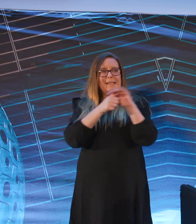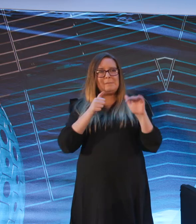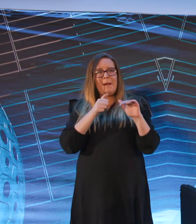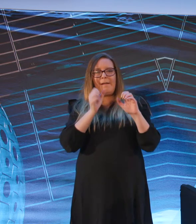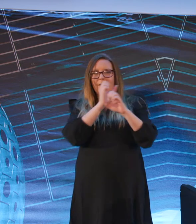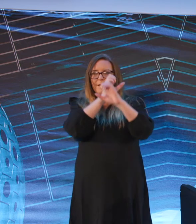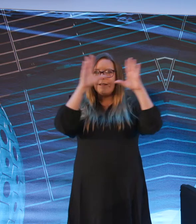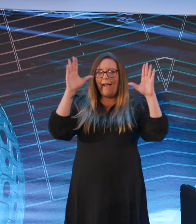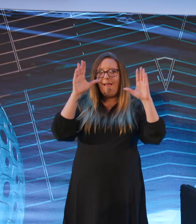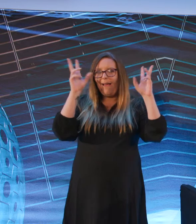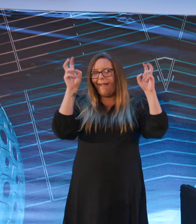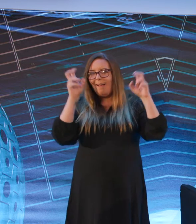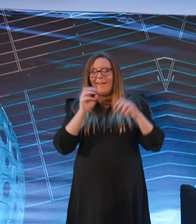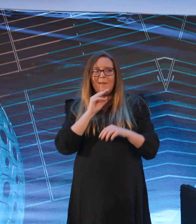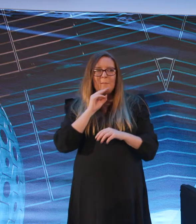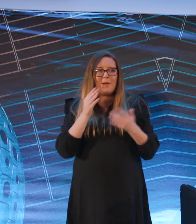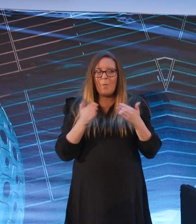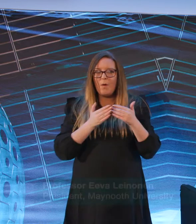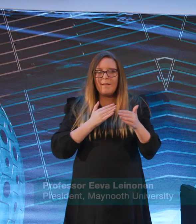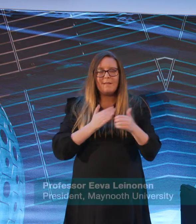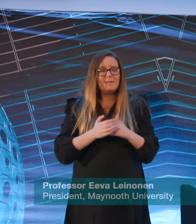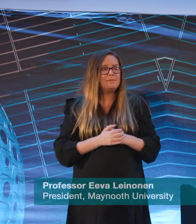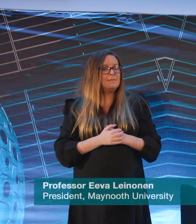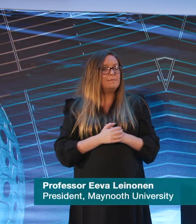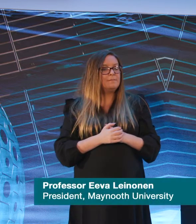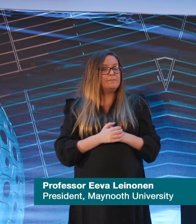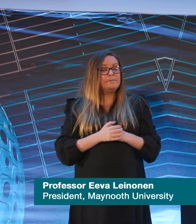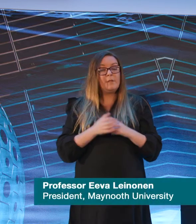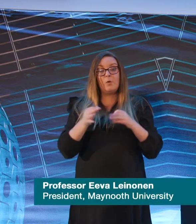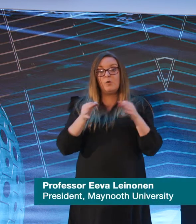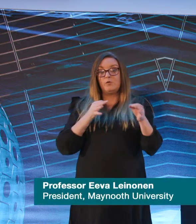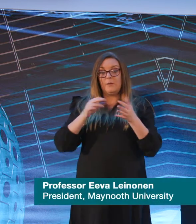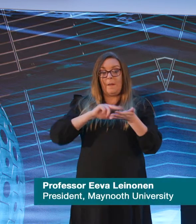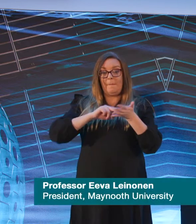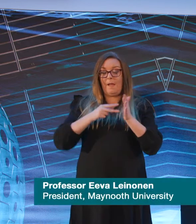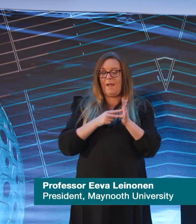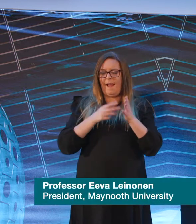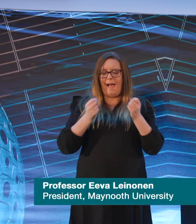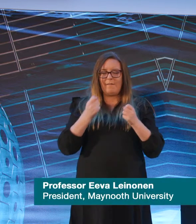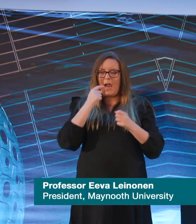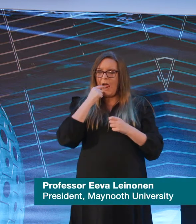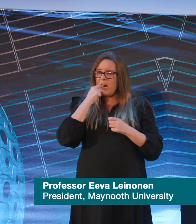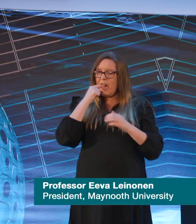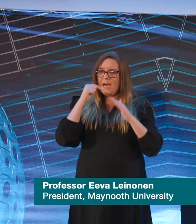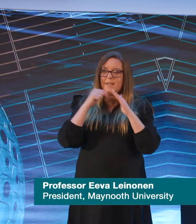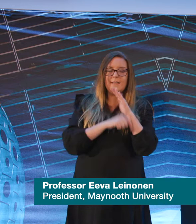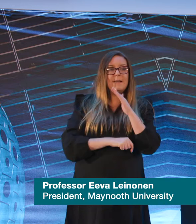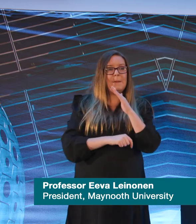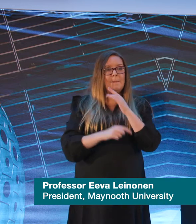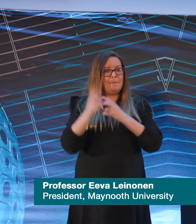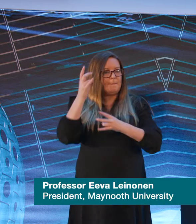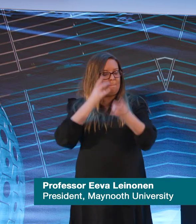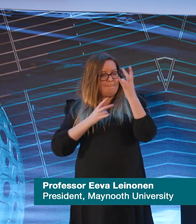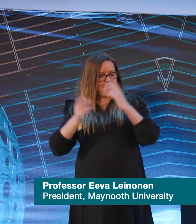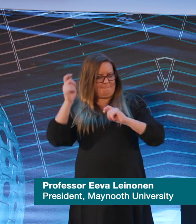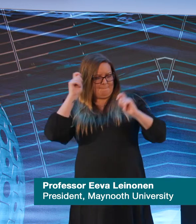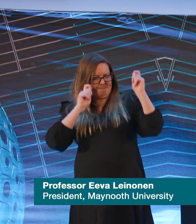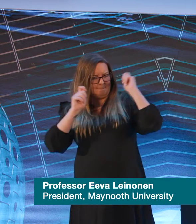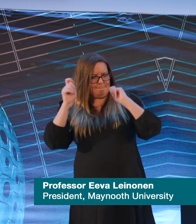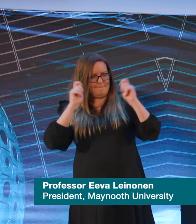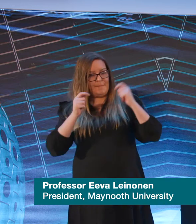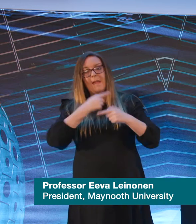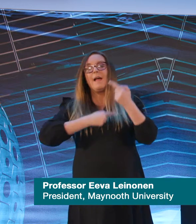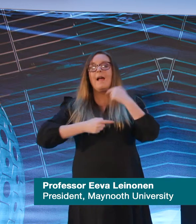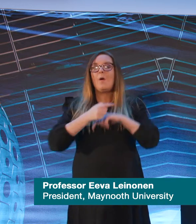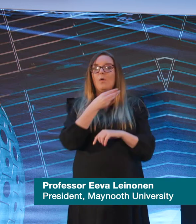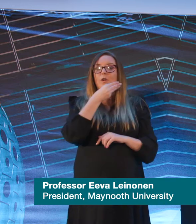Our strategic plan came about through very deep reflection and questioning. It is our